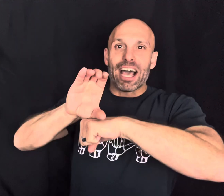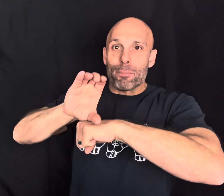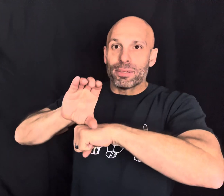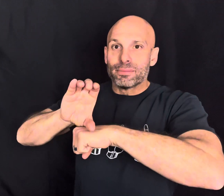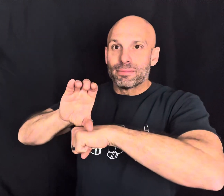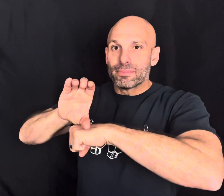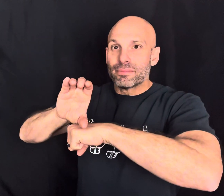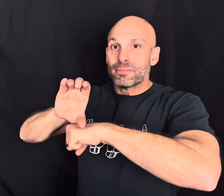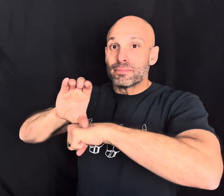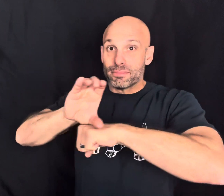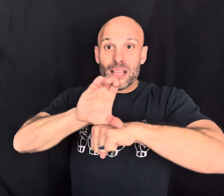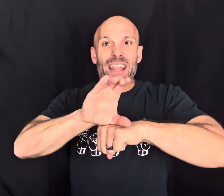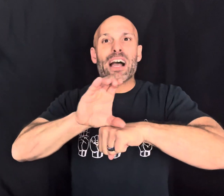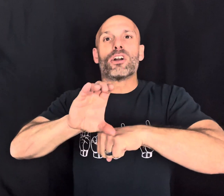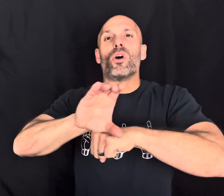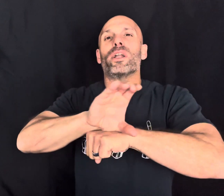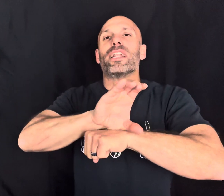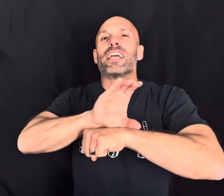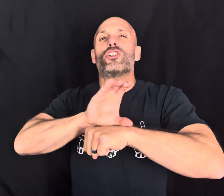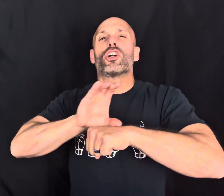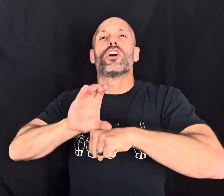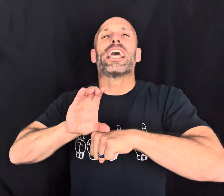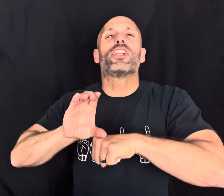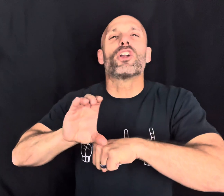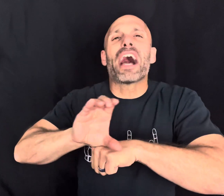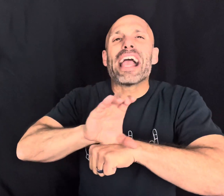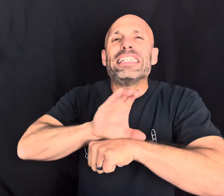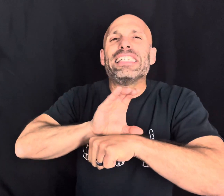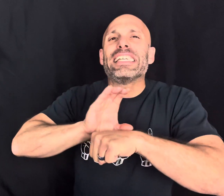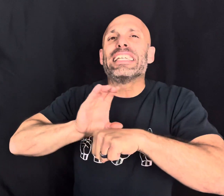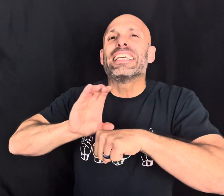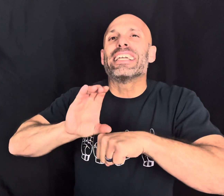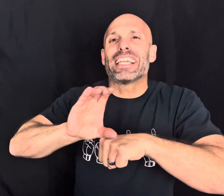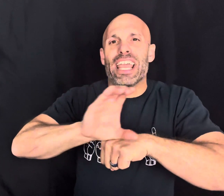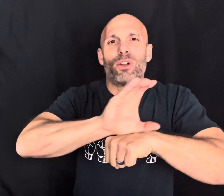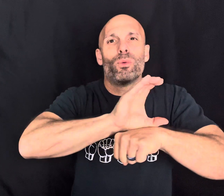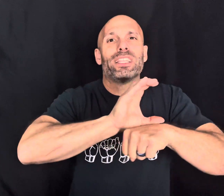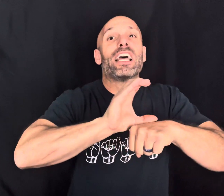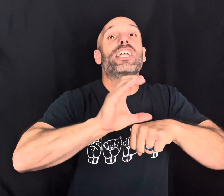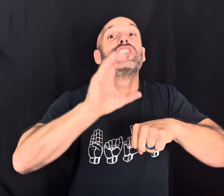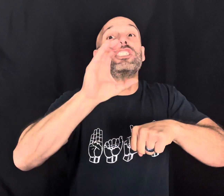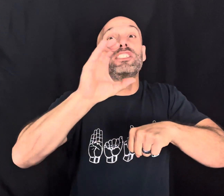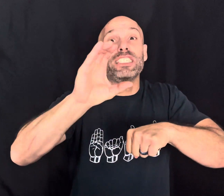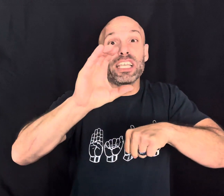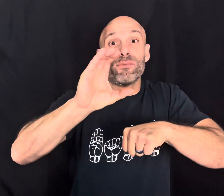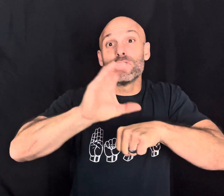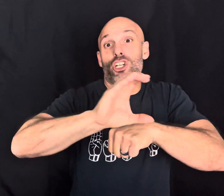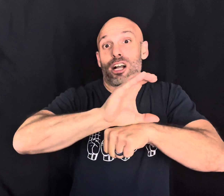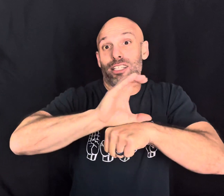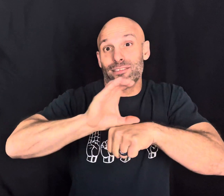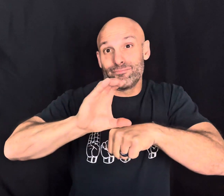top. Now go in a nice circle like you're icing the cake with C for chocolate.